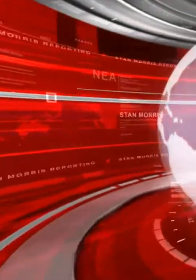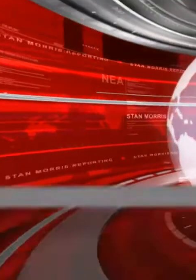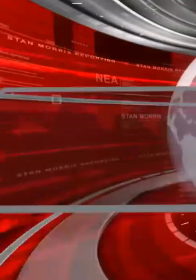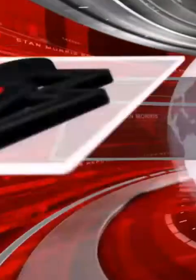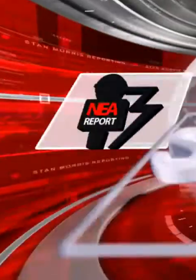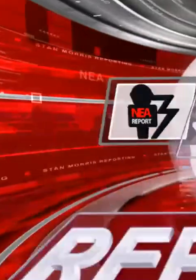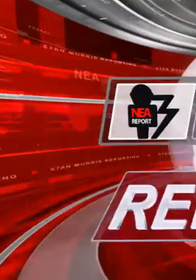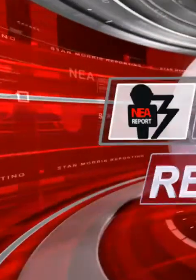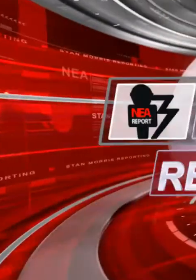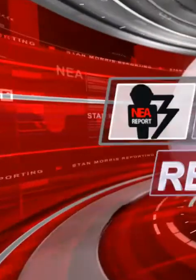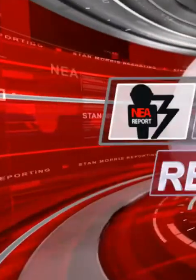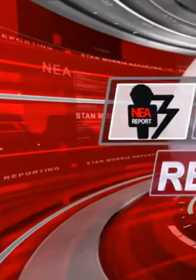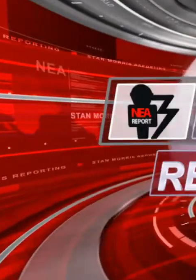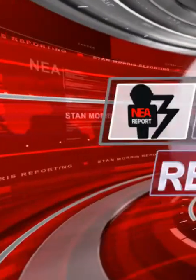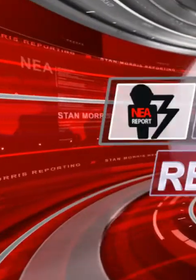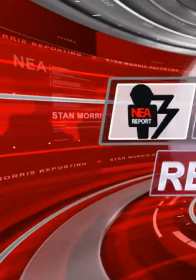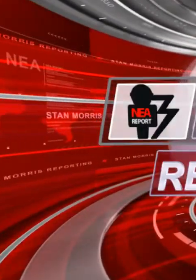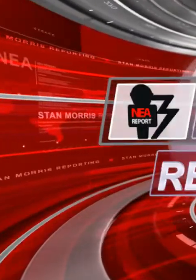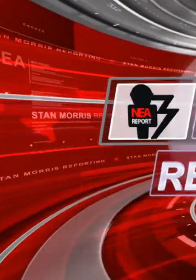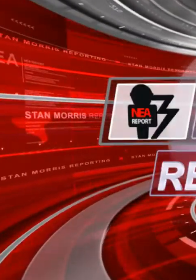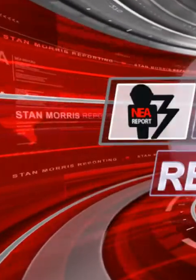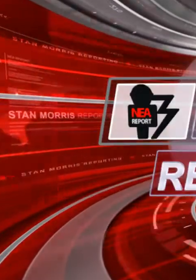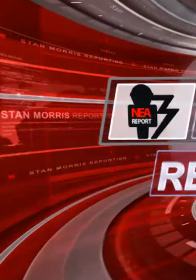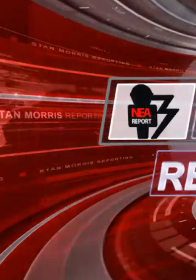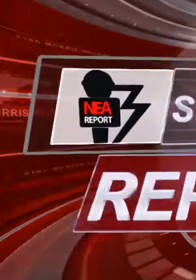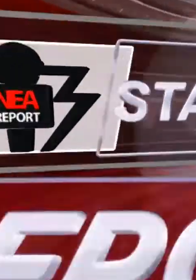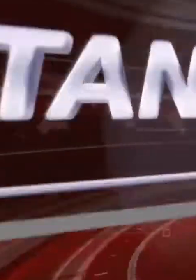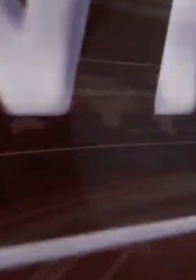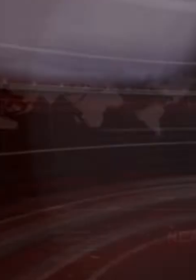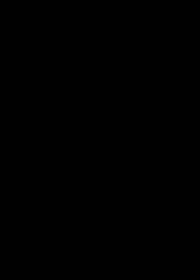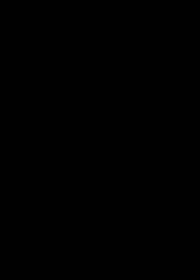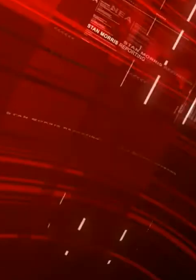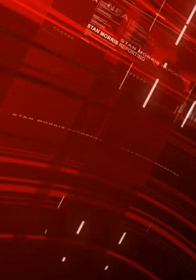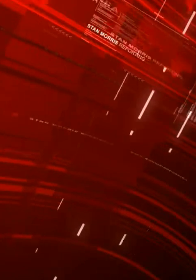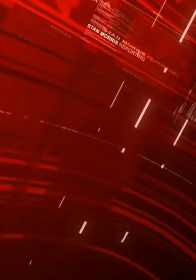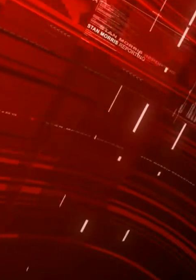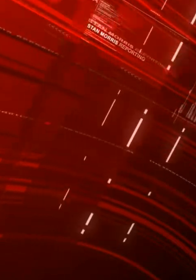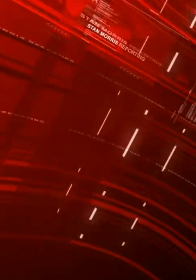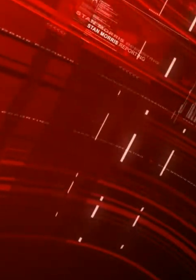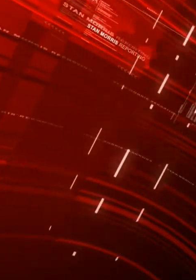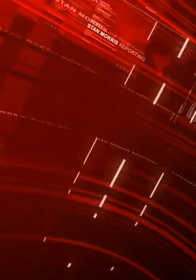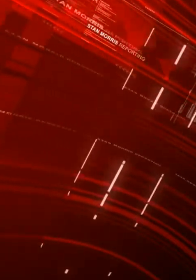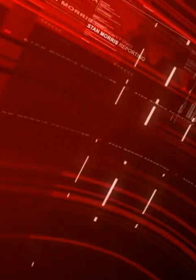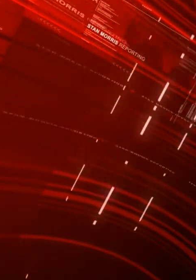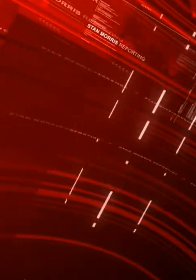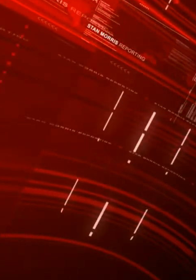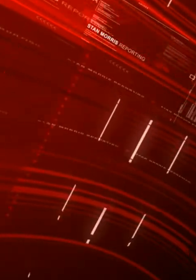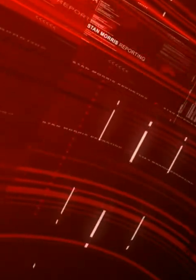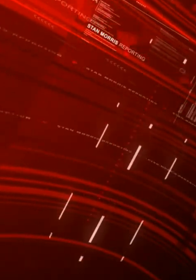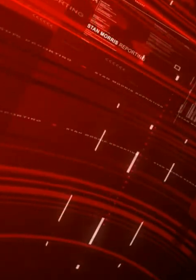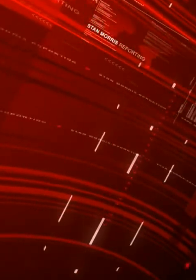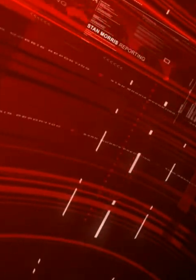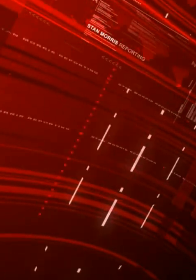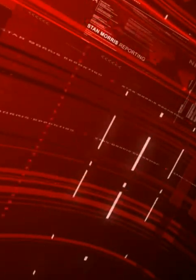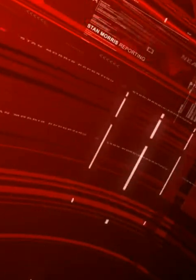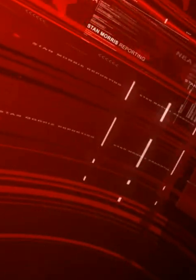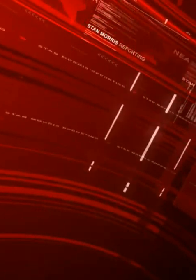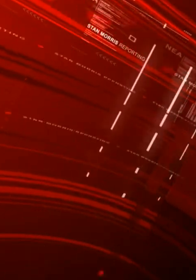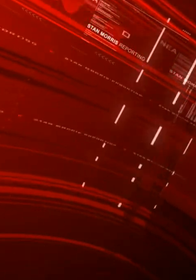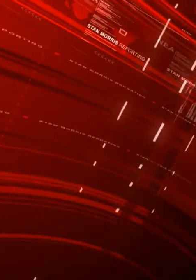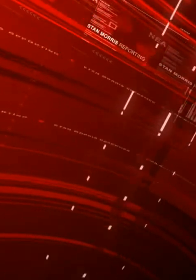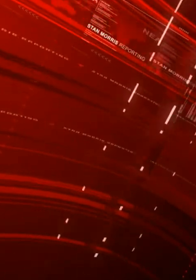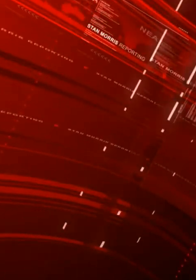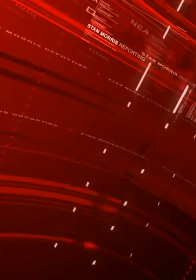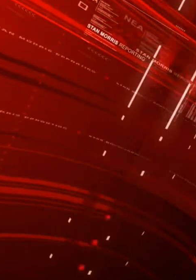Now, Stan Morris reporting. We hope you're having a great day. It's Stan Morris with you today in Jonesboro and